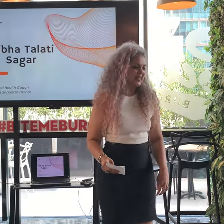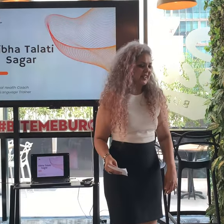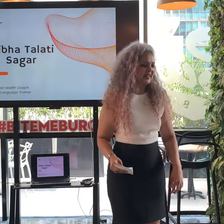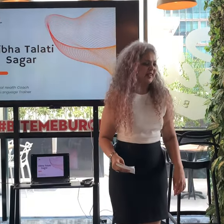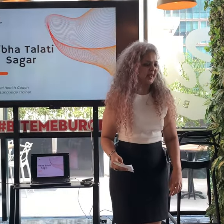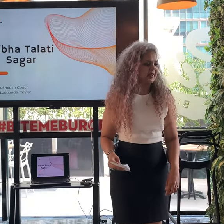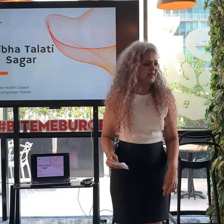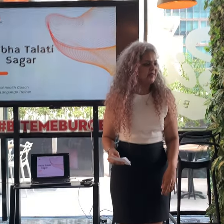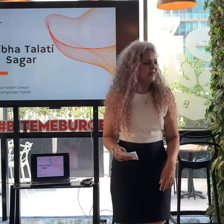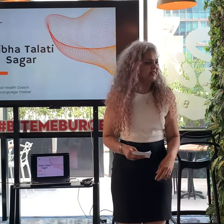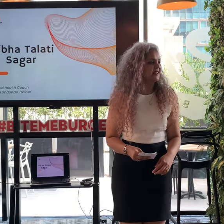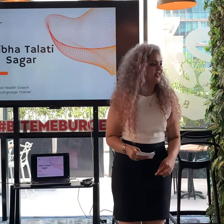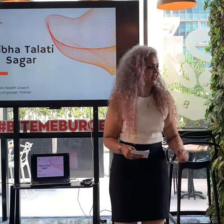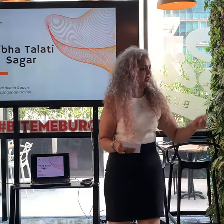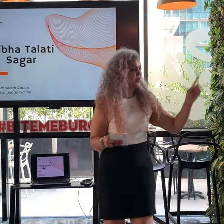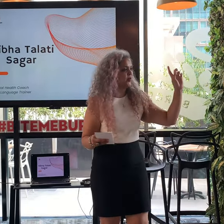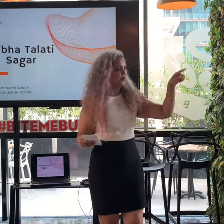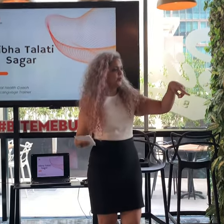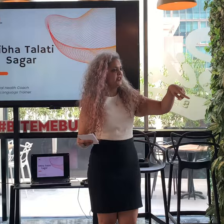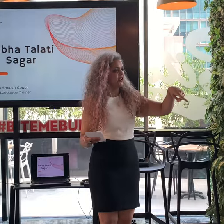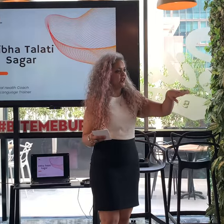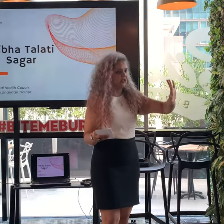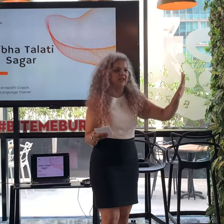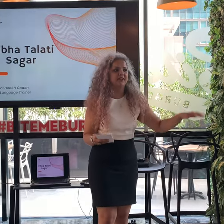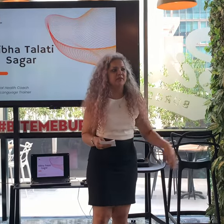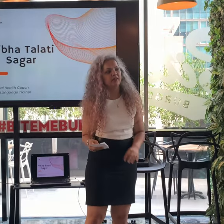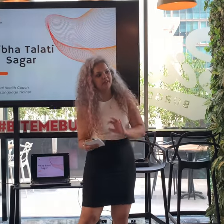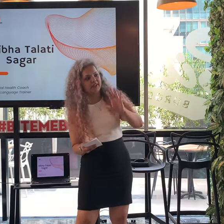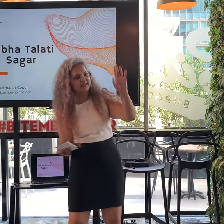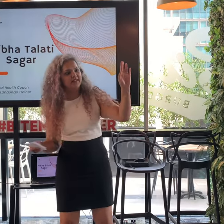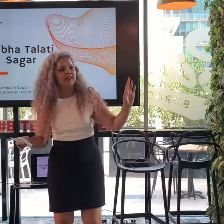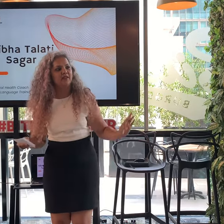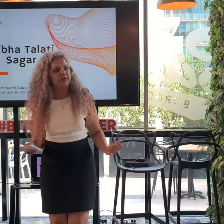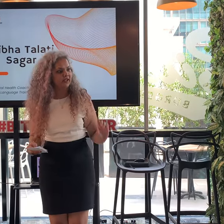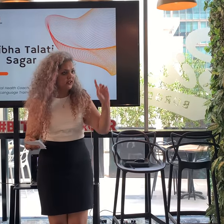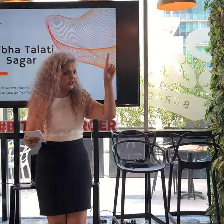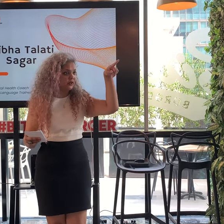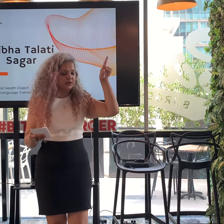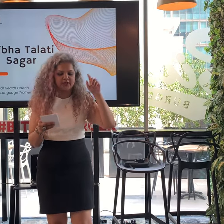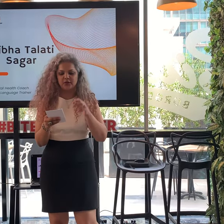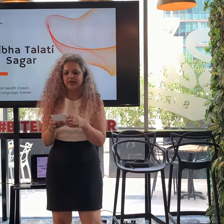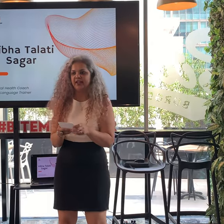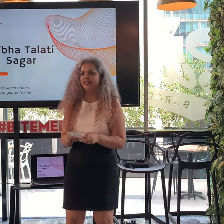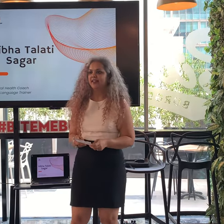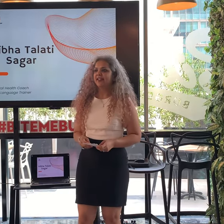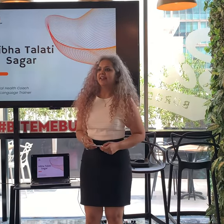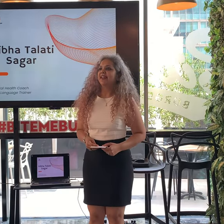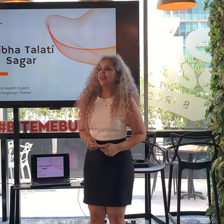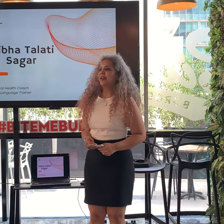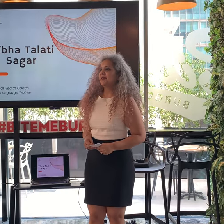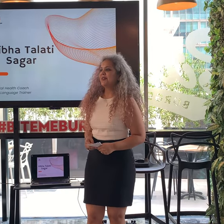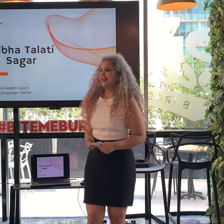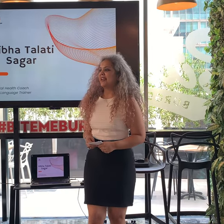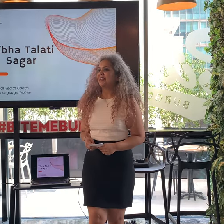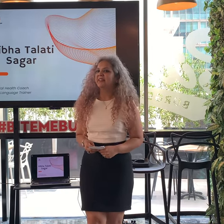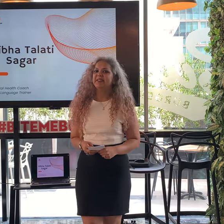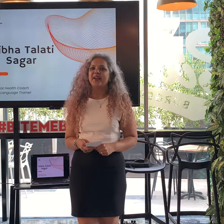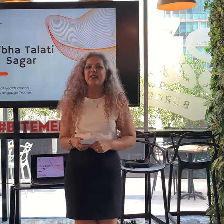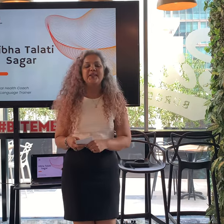Thank you. With your eyes. Rose, you're okay? Okay. Thank you